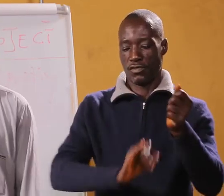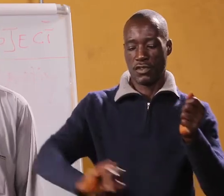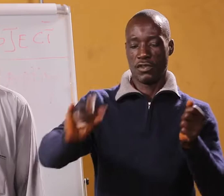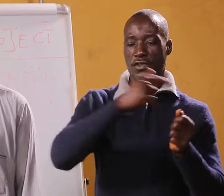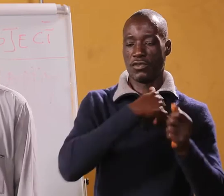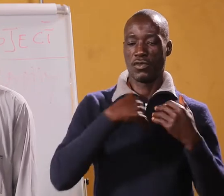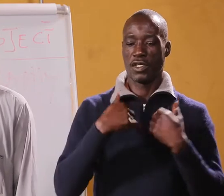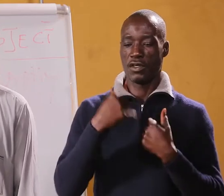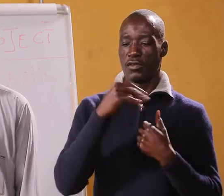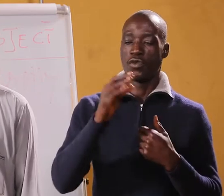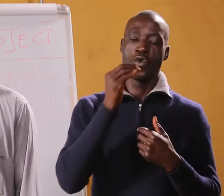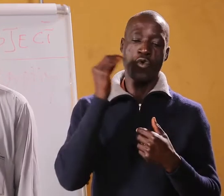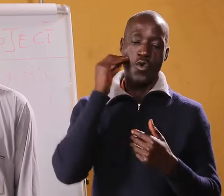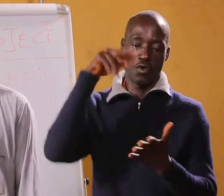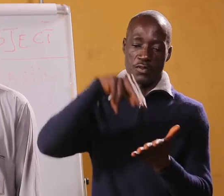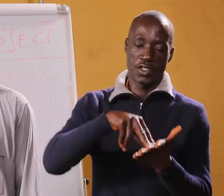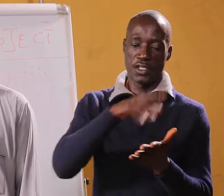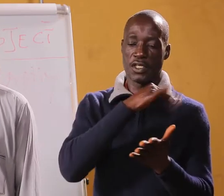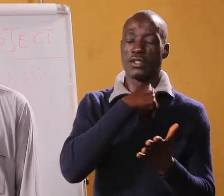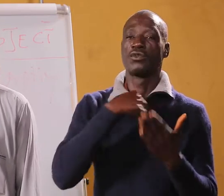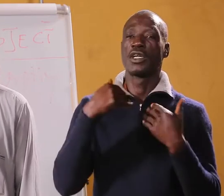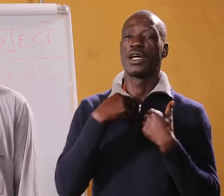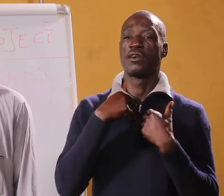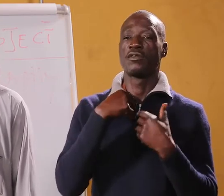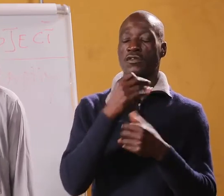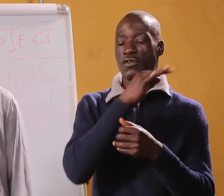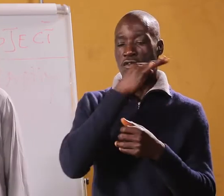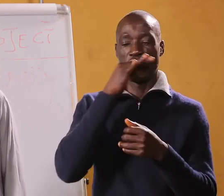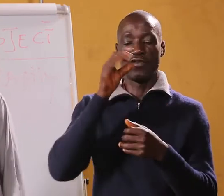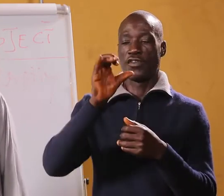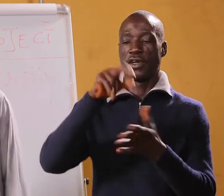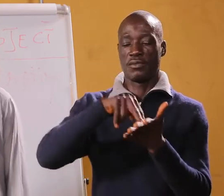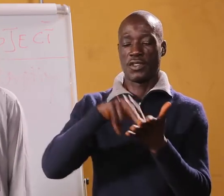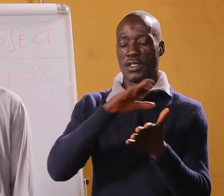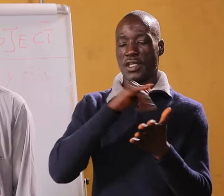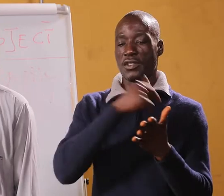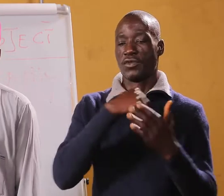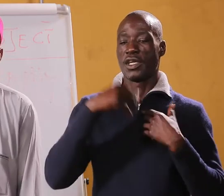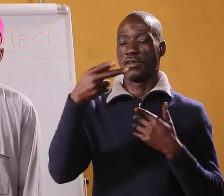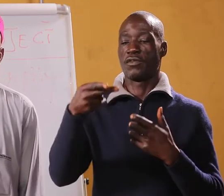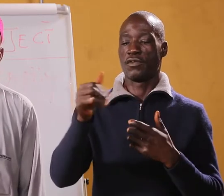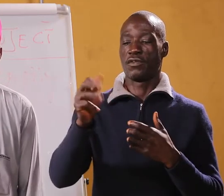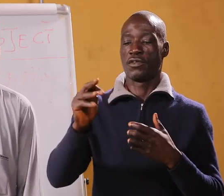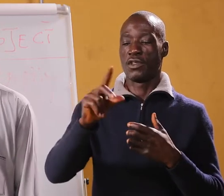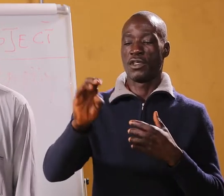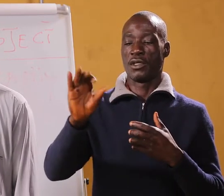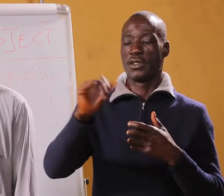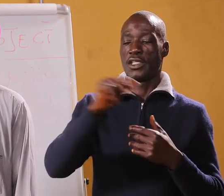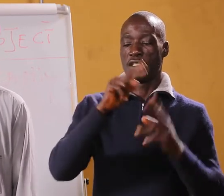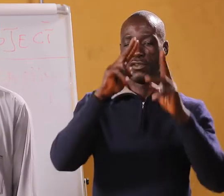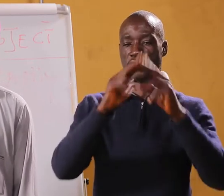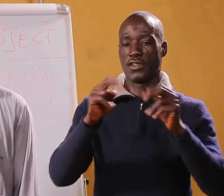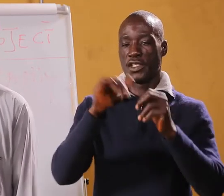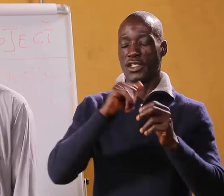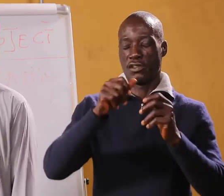We have homestand and we have farmstead. We have hamlet, we have village,